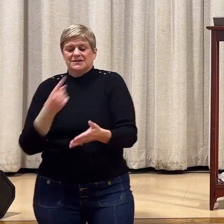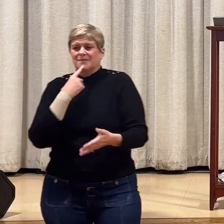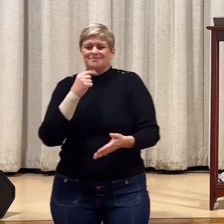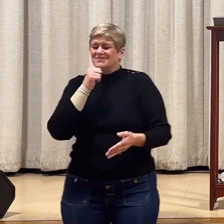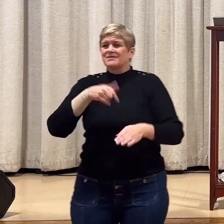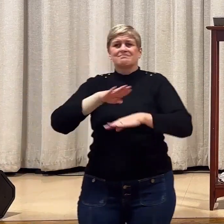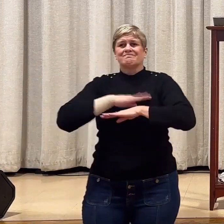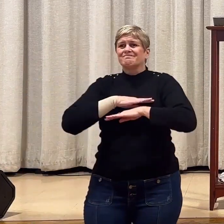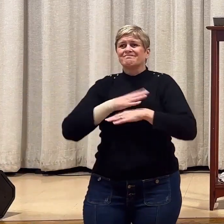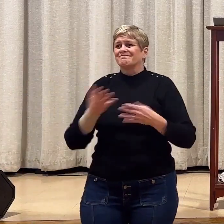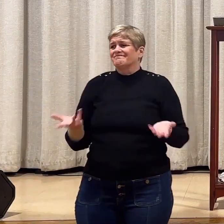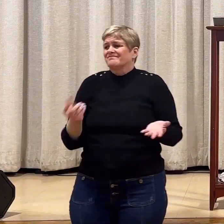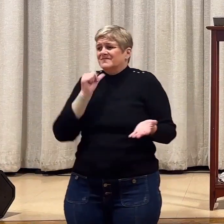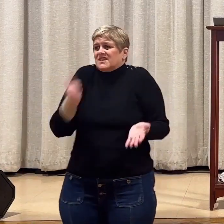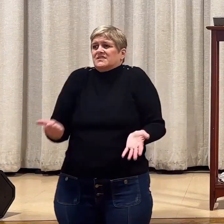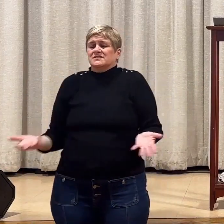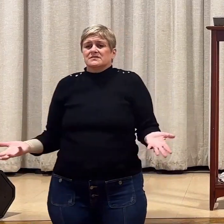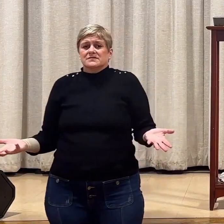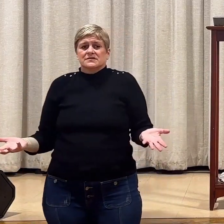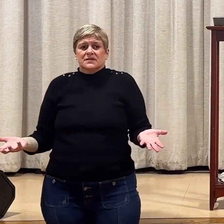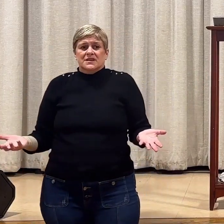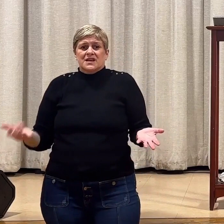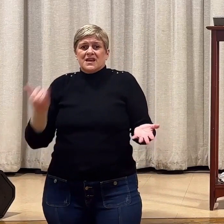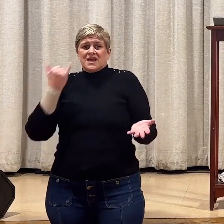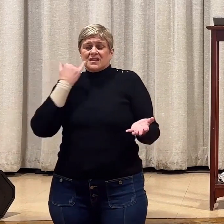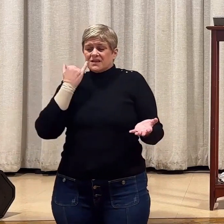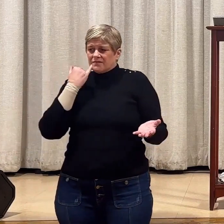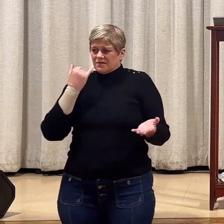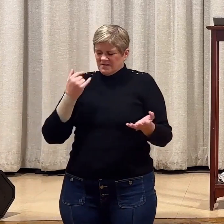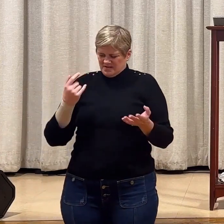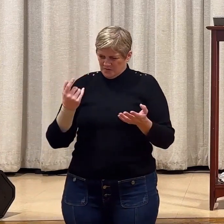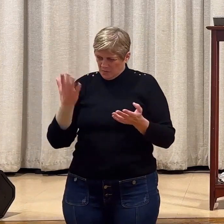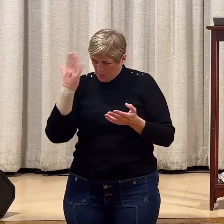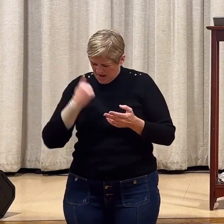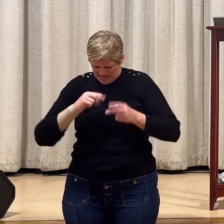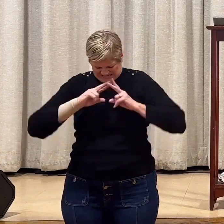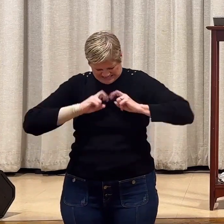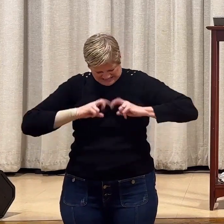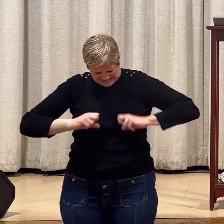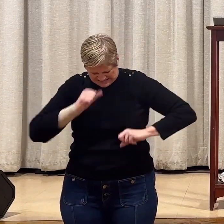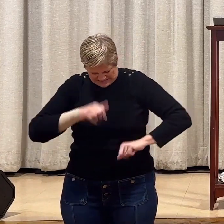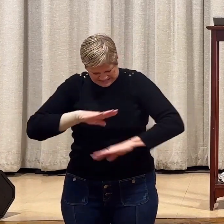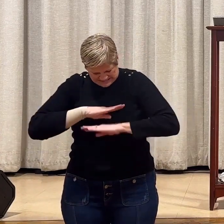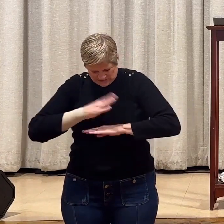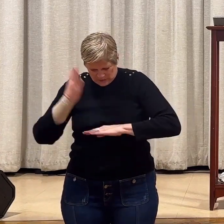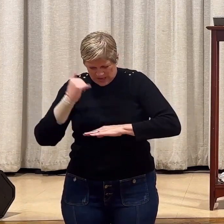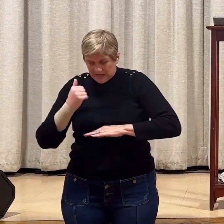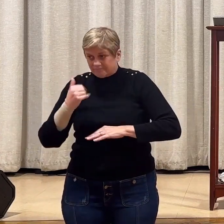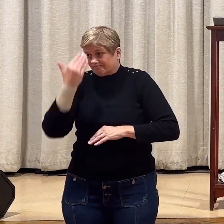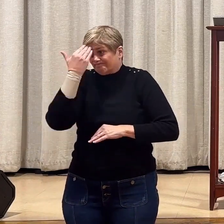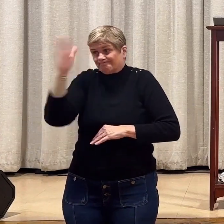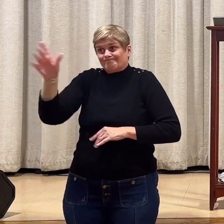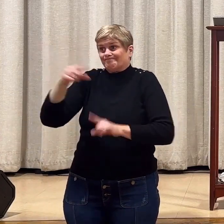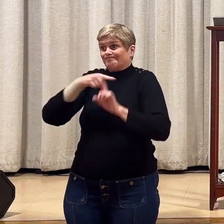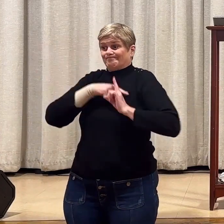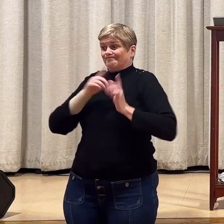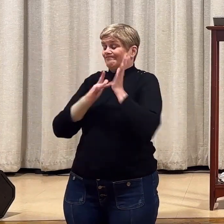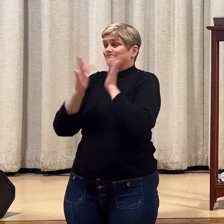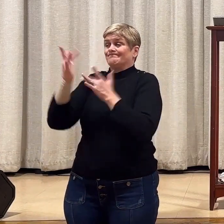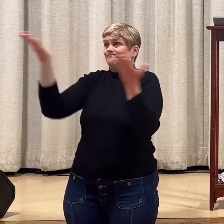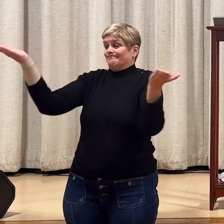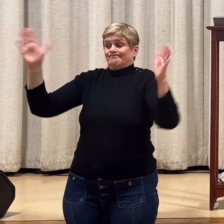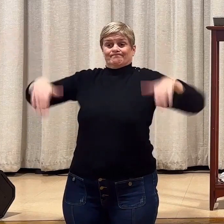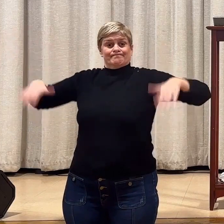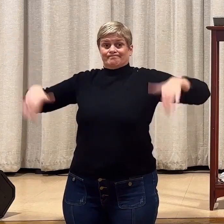not content. And if you were to go down to the root of why you're not content, it's because you don't know Jesus yet as your Lord and